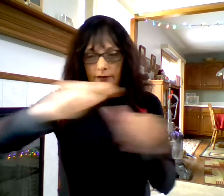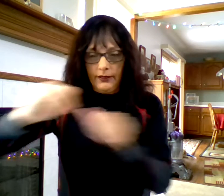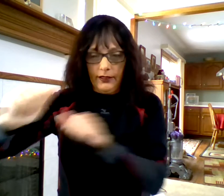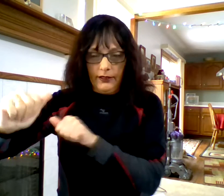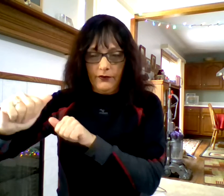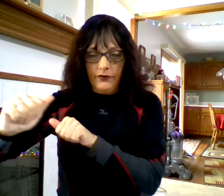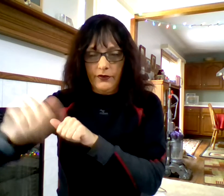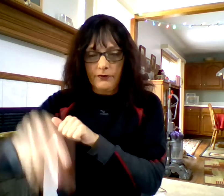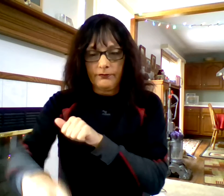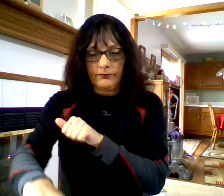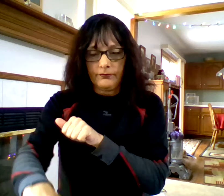Leave.